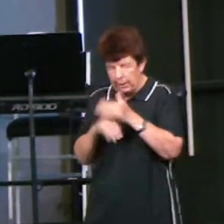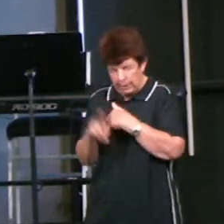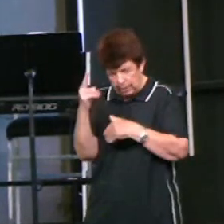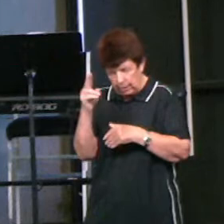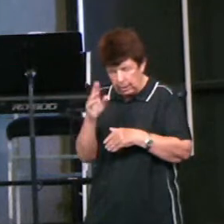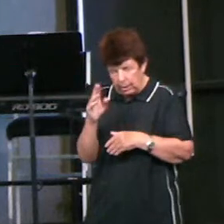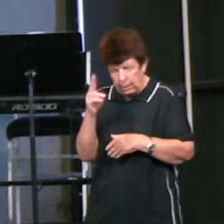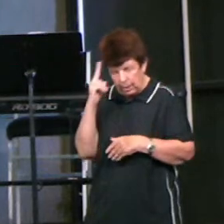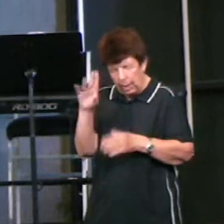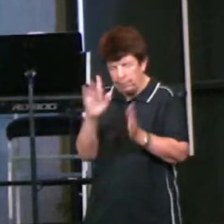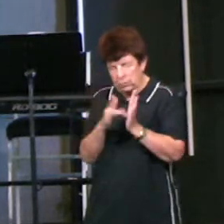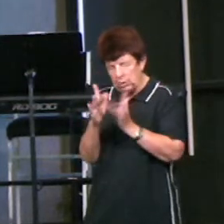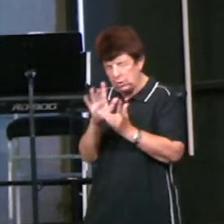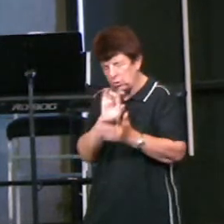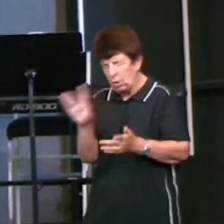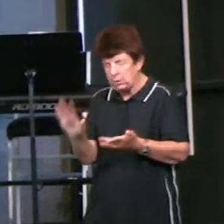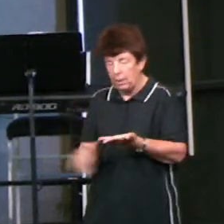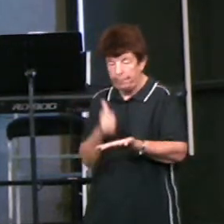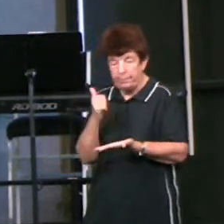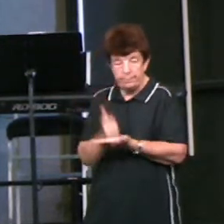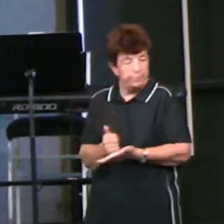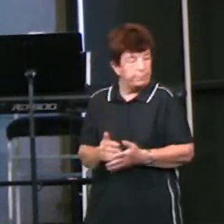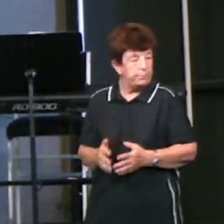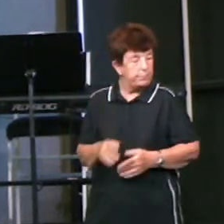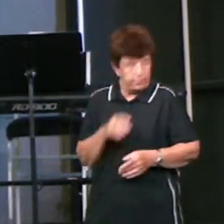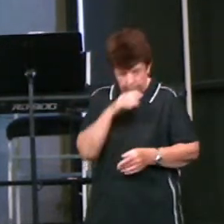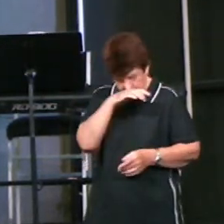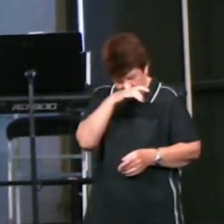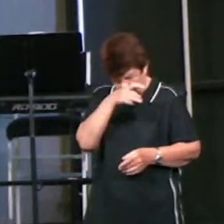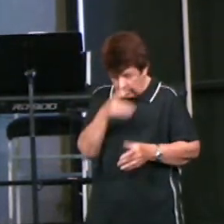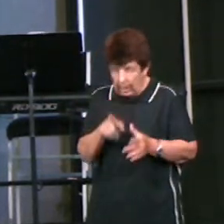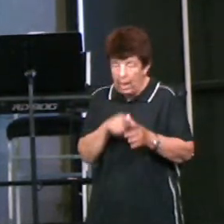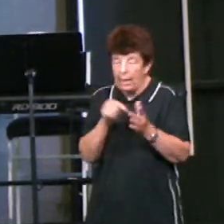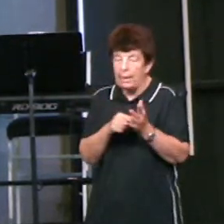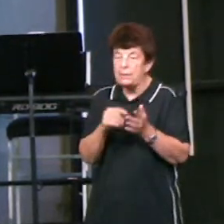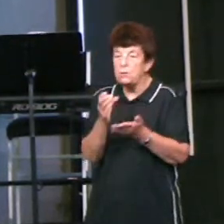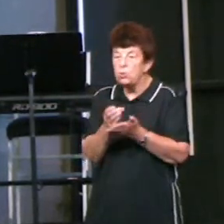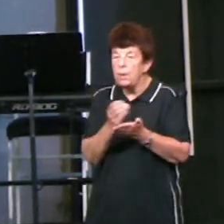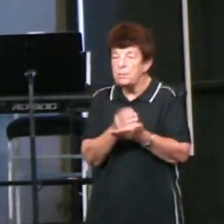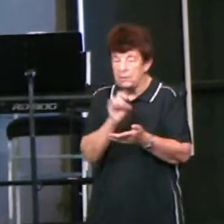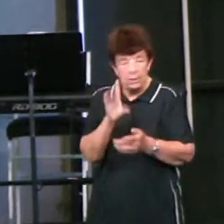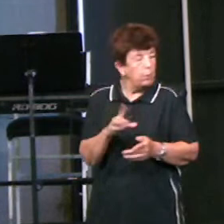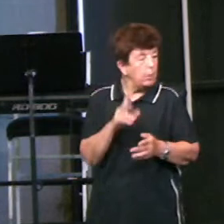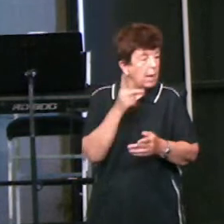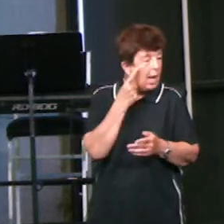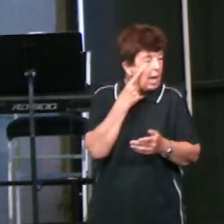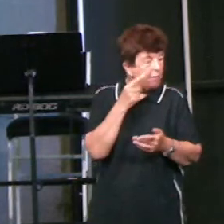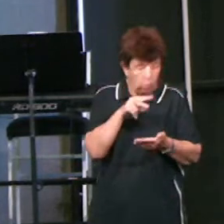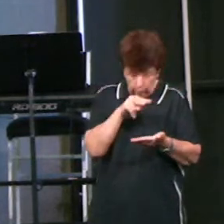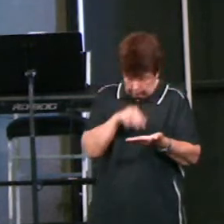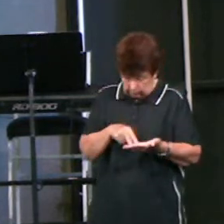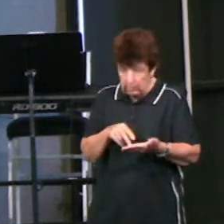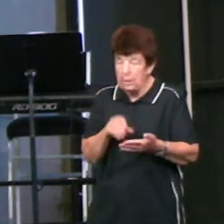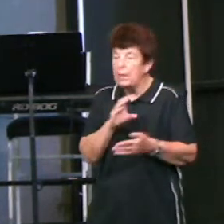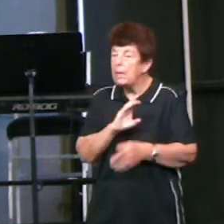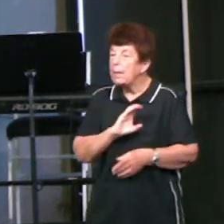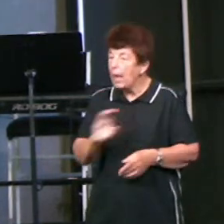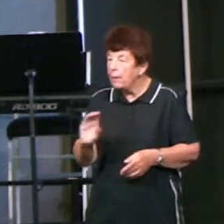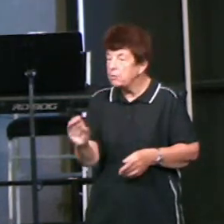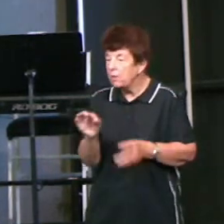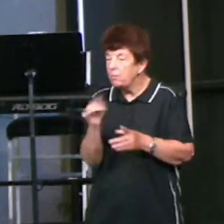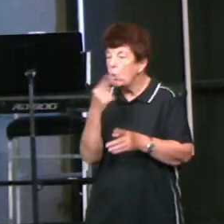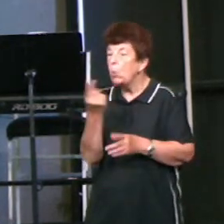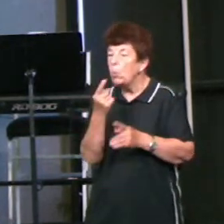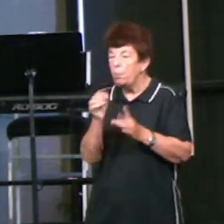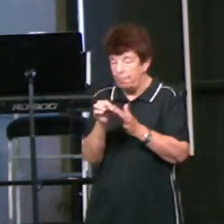Jesus Christ. Amen. Acts 10, we get to look at the character of Peter, right? And Peter's